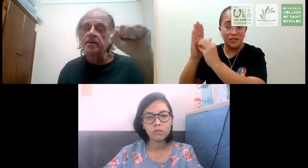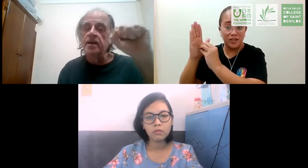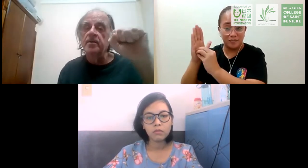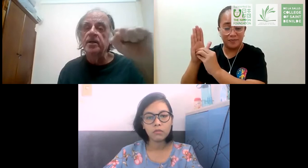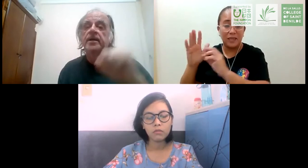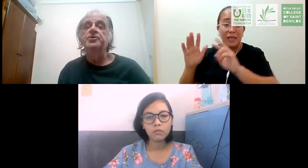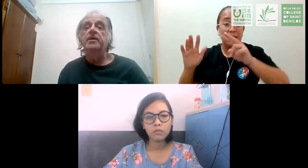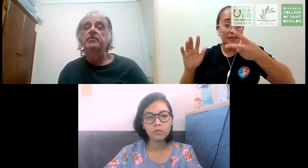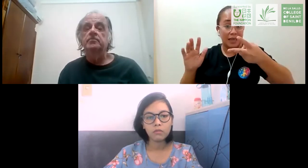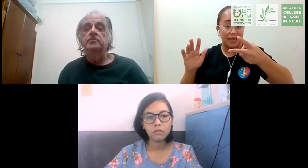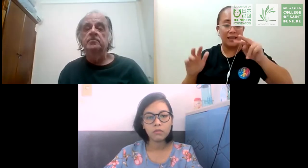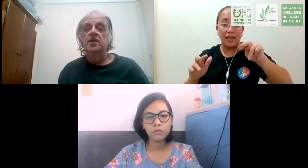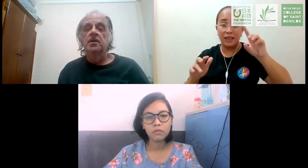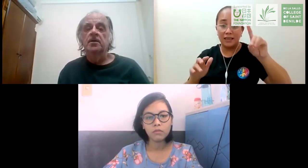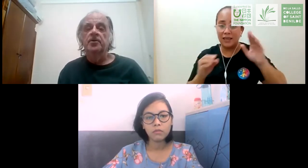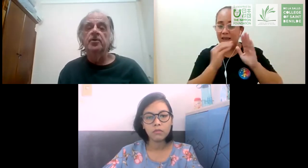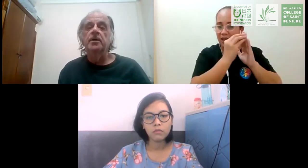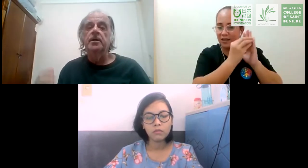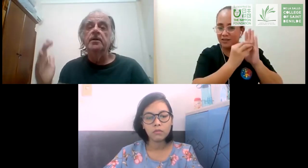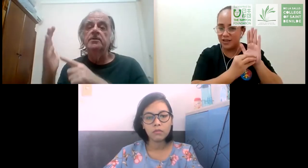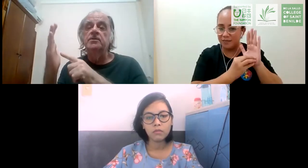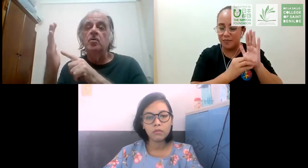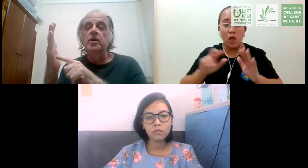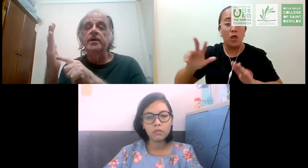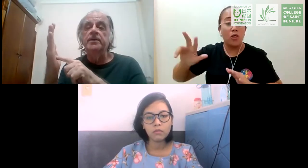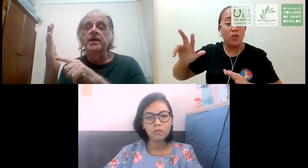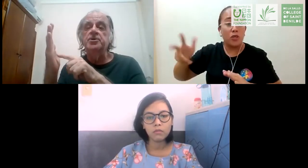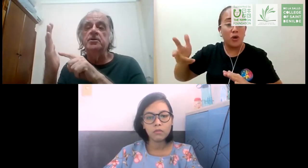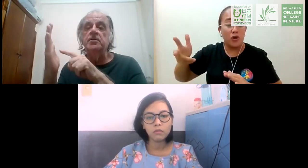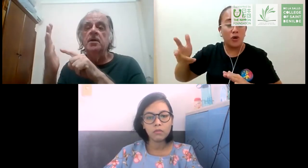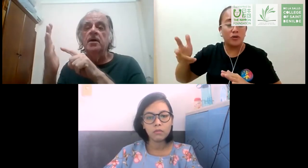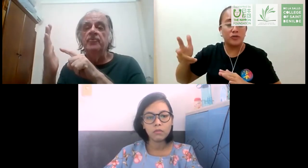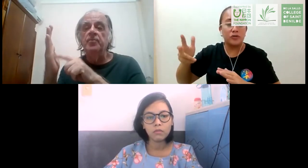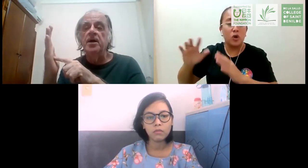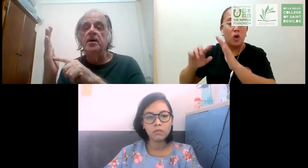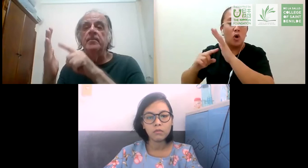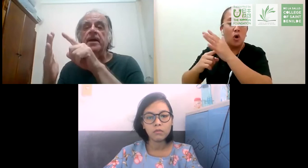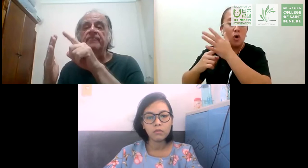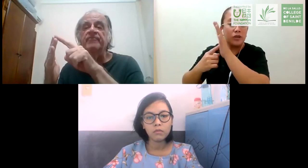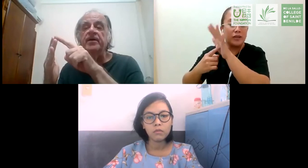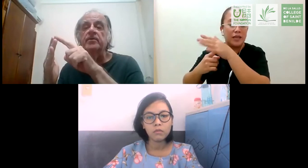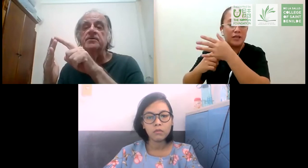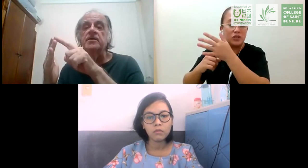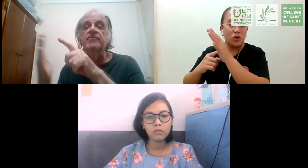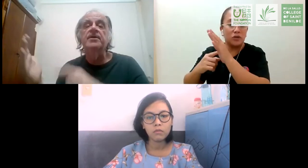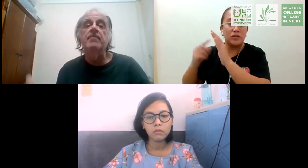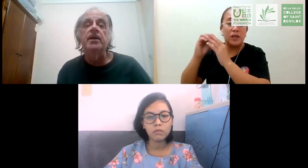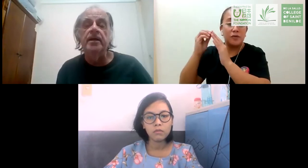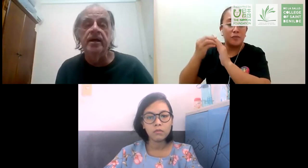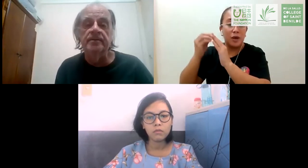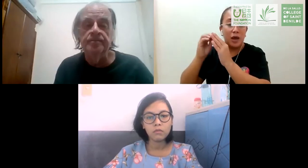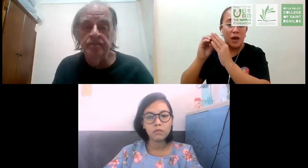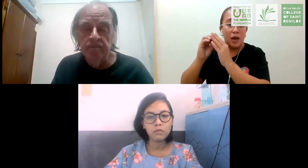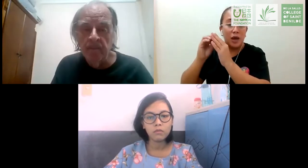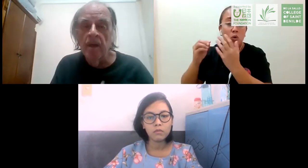is non-dominant hand shape. Third is orientation of the palm and fingers of the